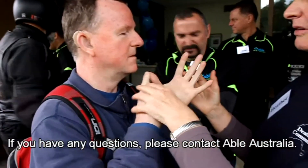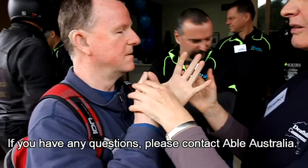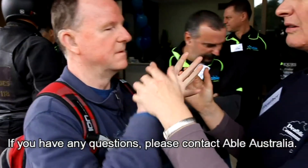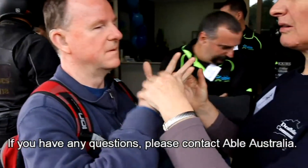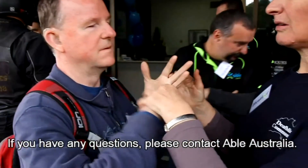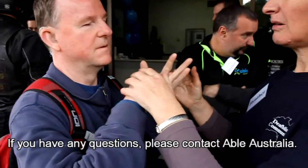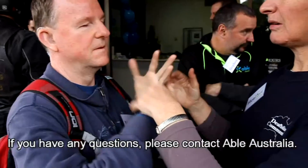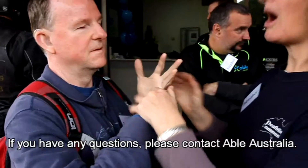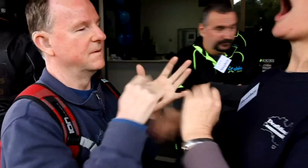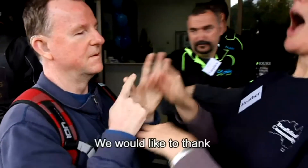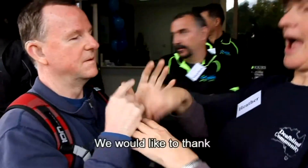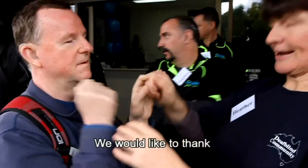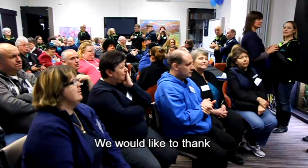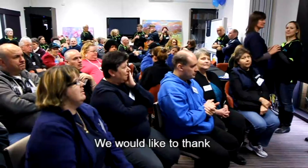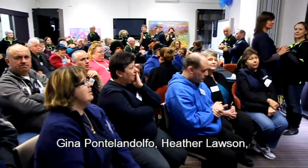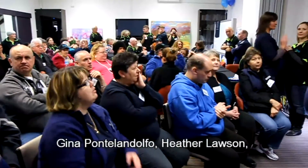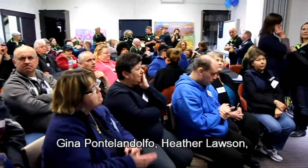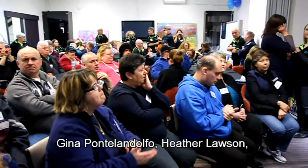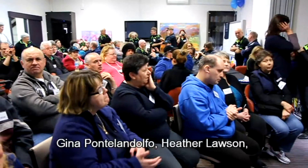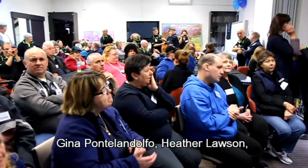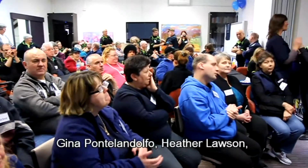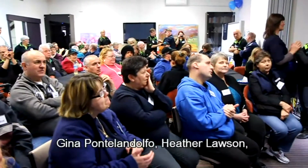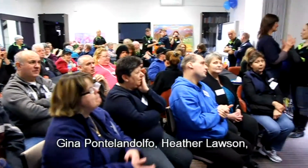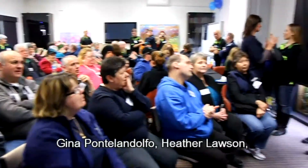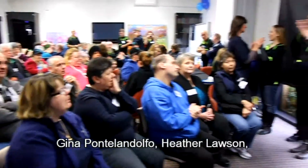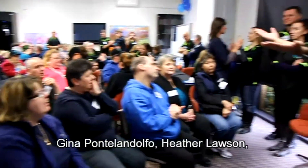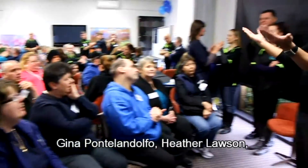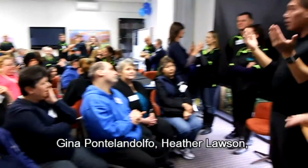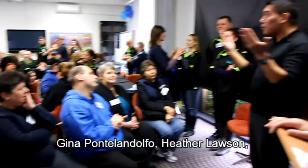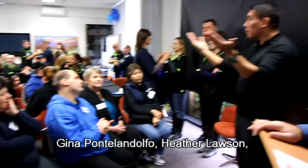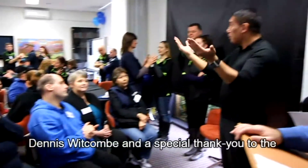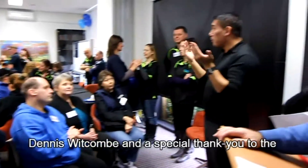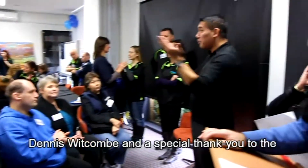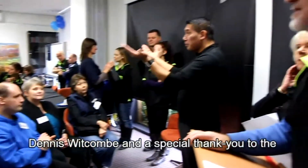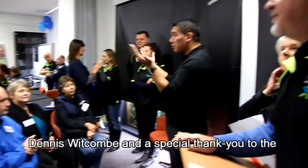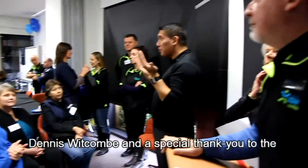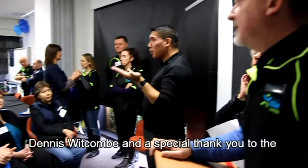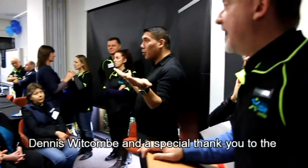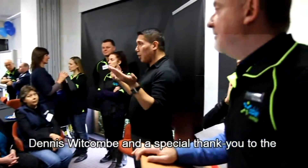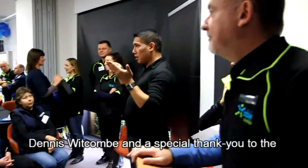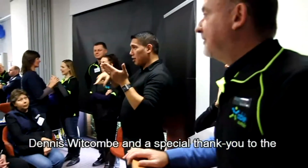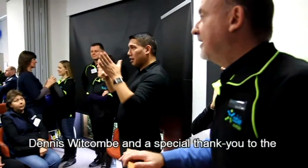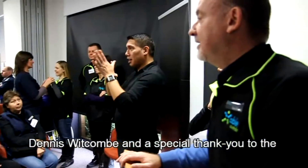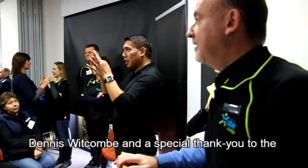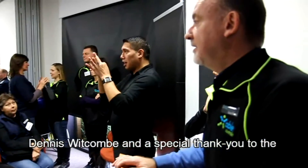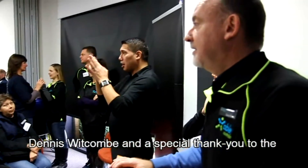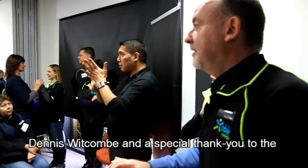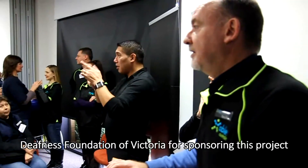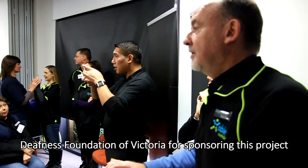Able Australia. We would like to thank Gina Pondell-Dolfo, Heather Lawson, Dennis Whitcomb, and a special thank you to the